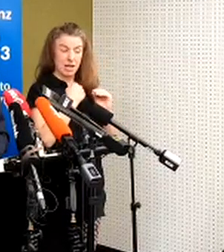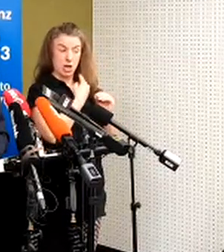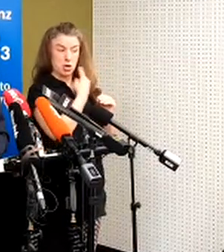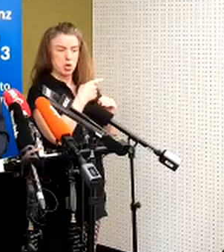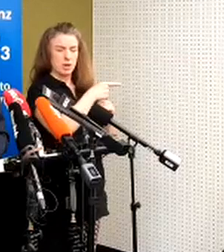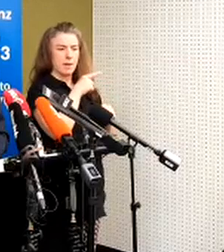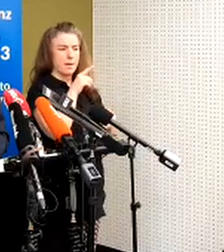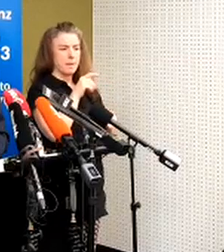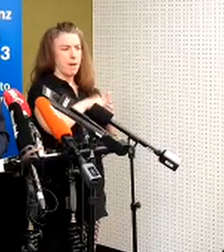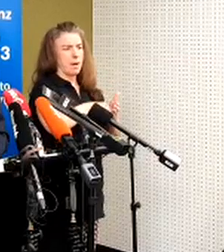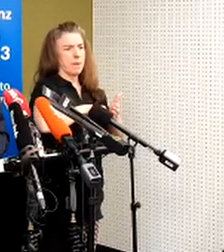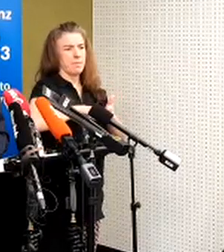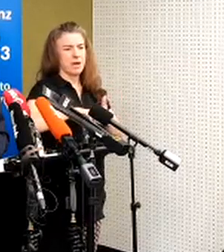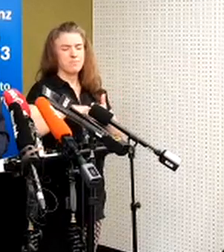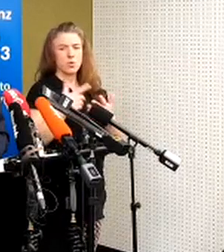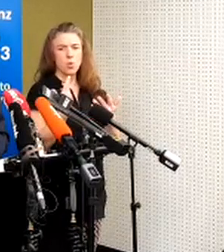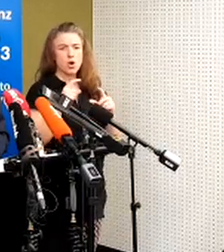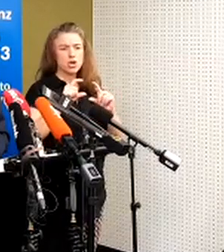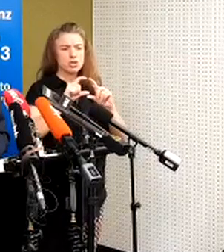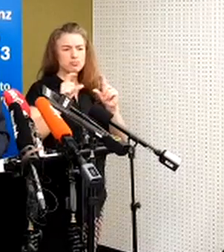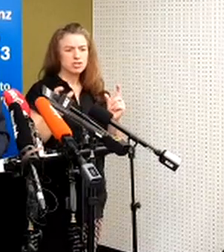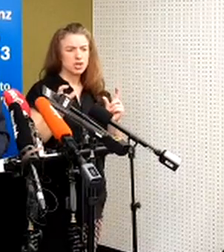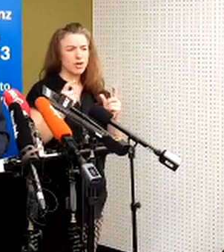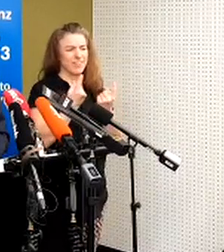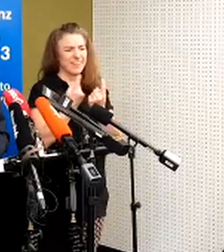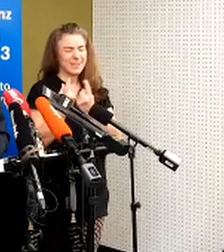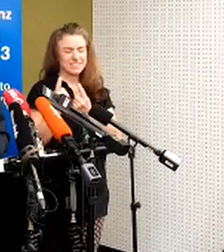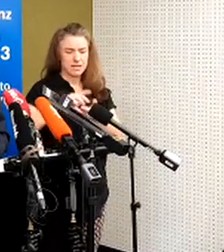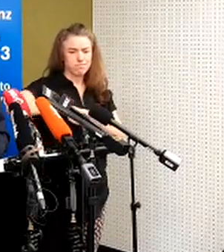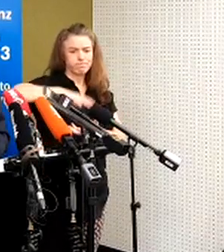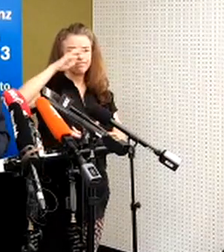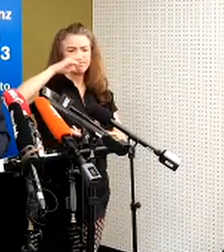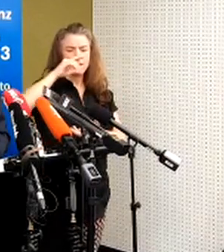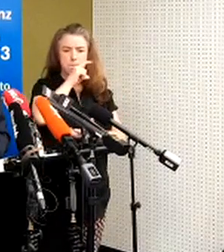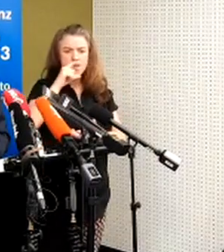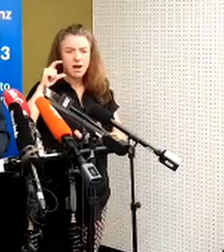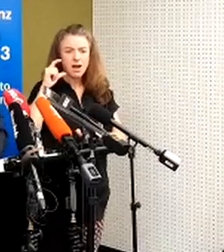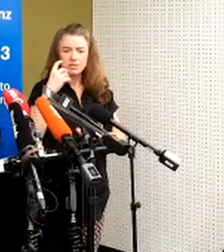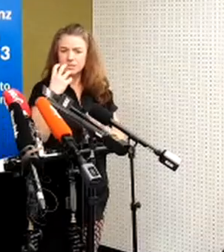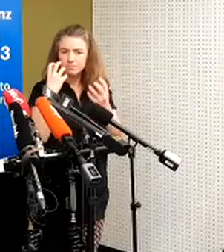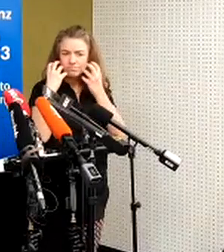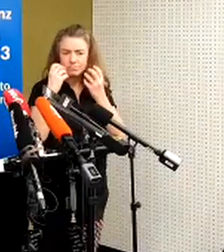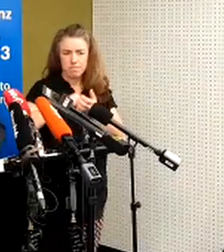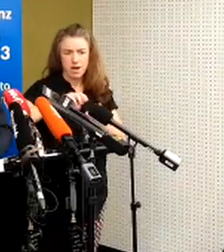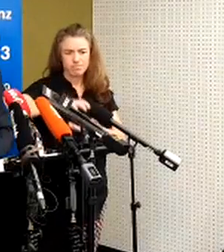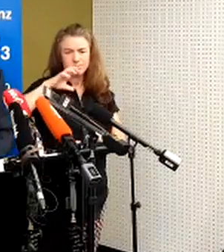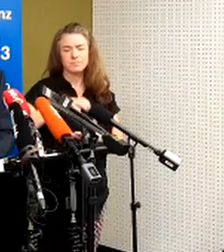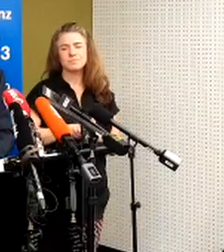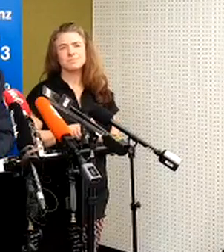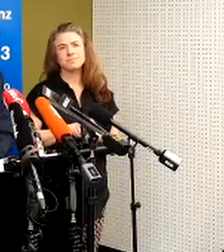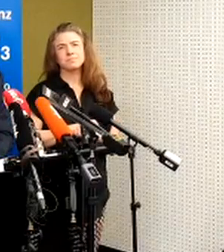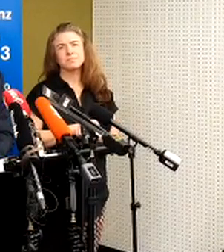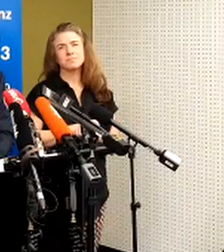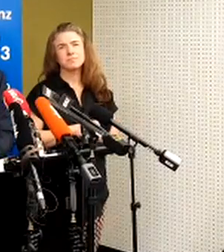or increasing their reserves in terms of PPE gear and masks and stock like that. Is that well, I think there's a difference between